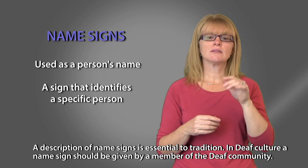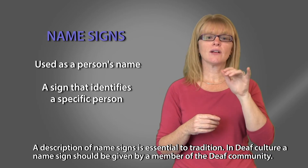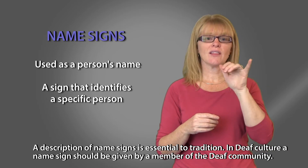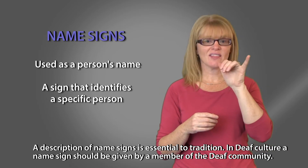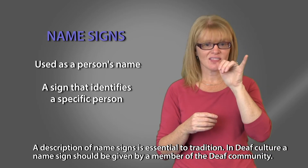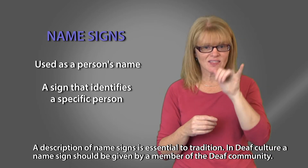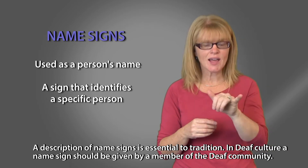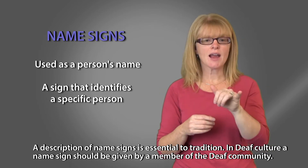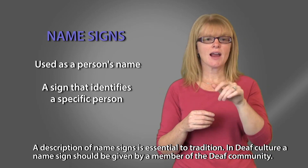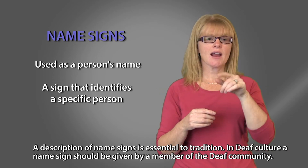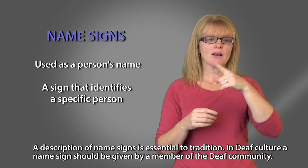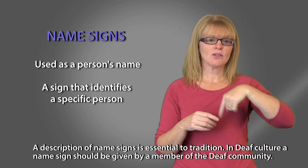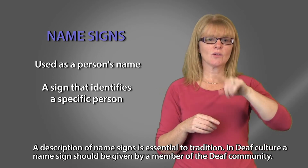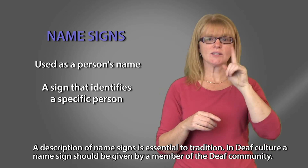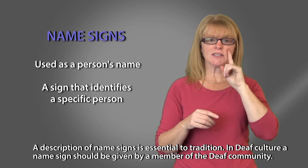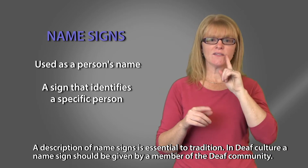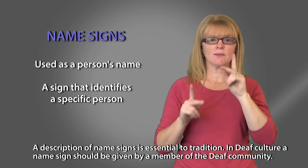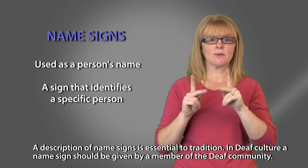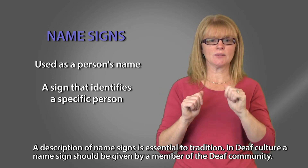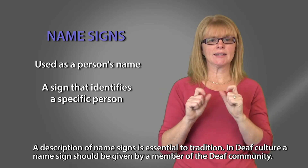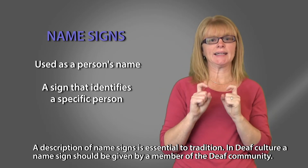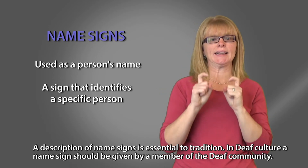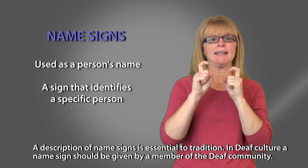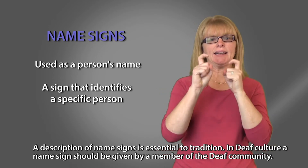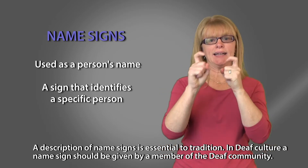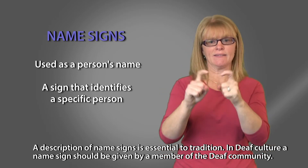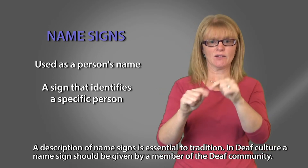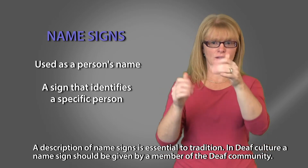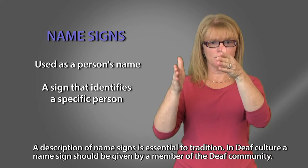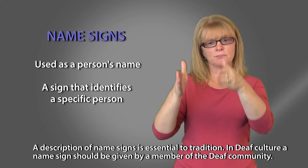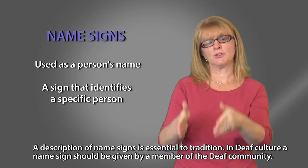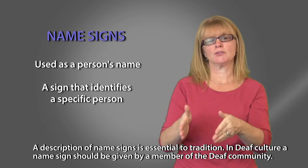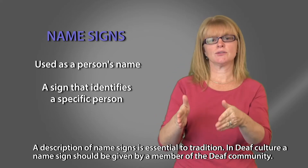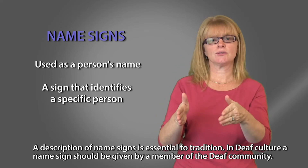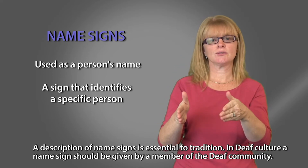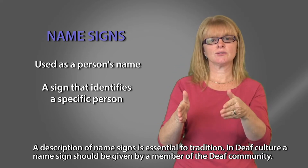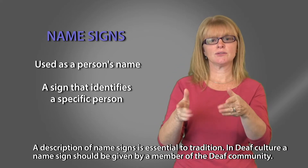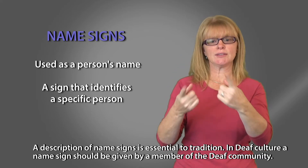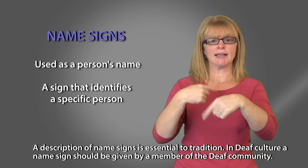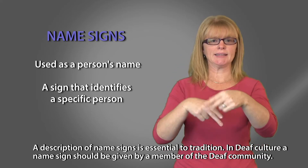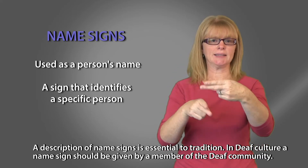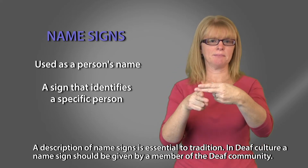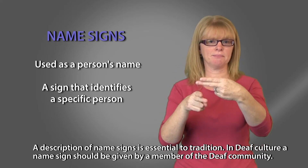In Deaf culture, a name sign should be given by a member of the Deaf community.